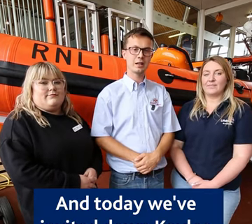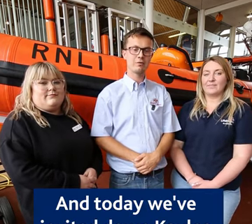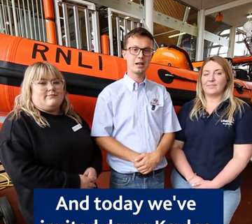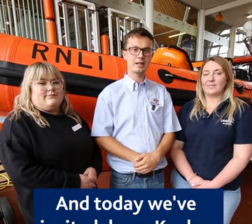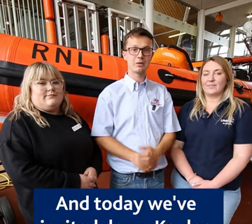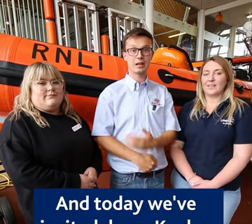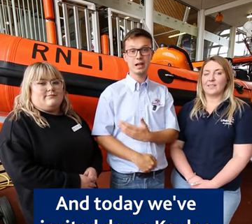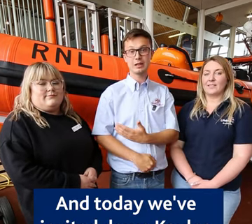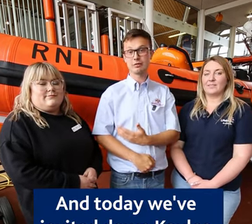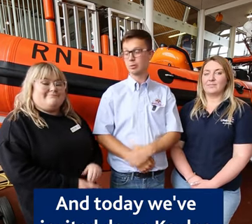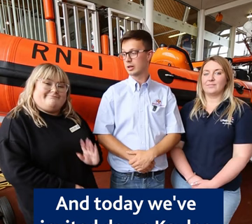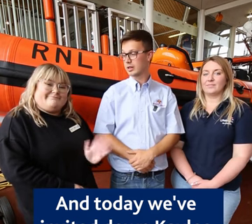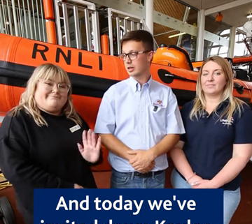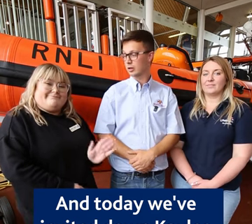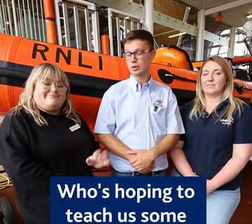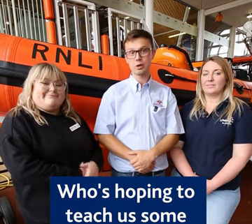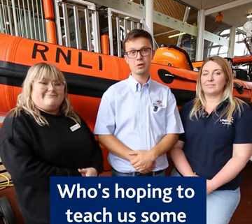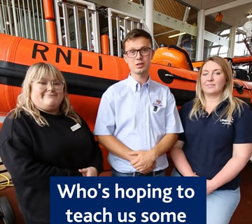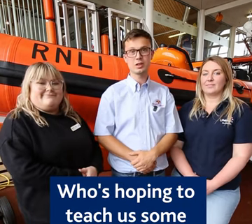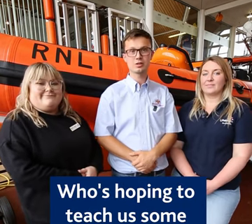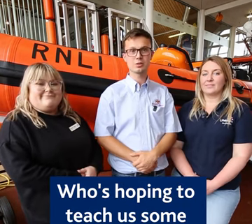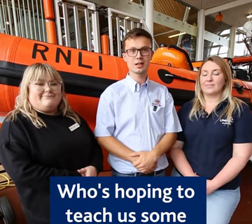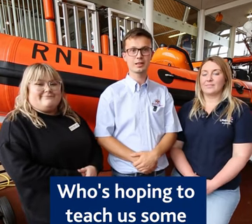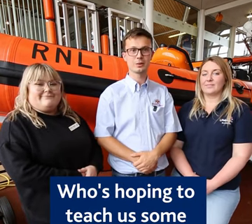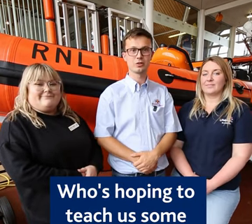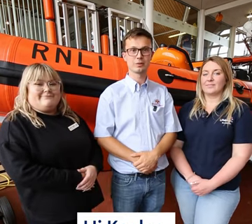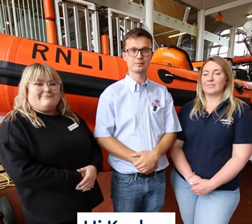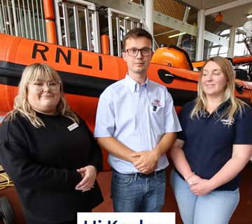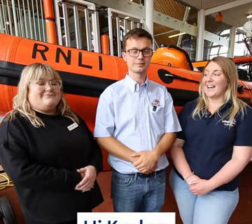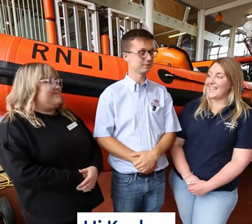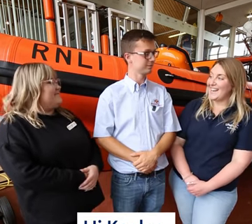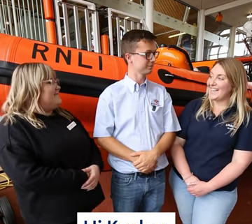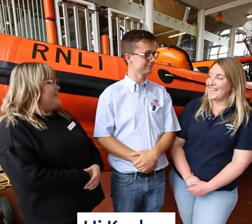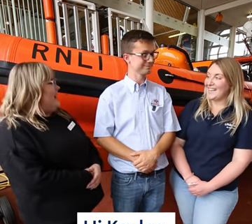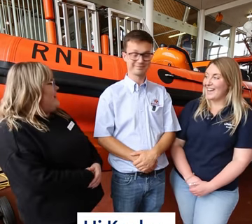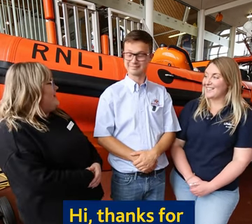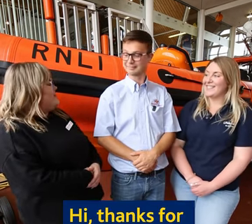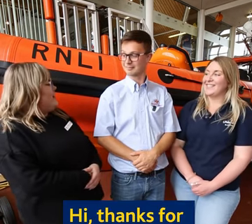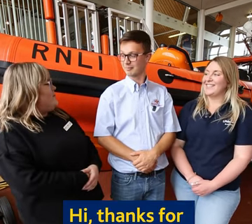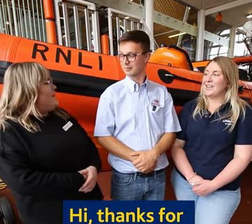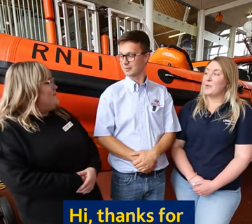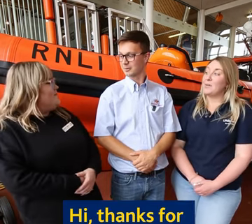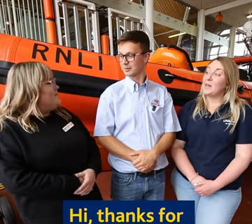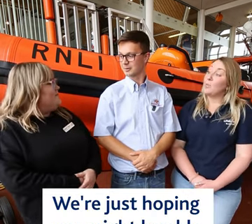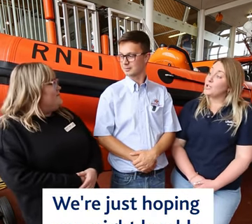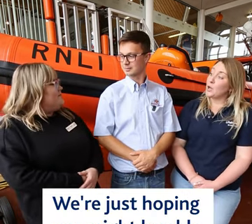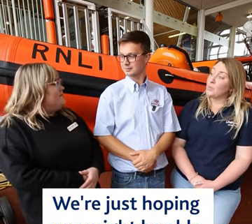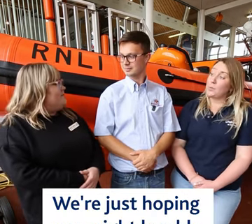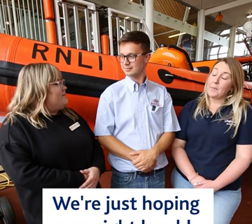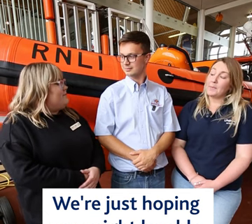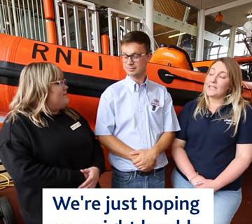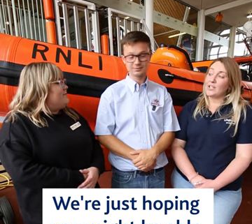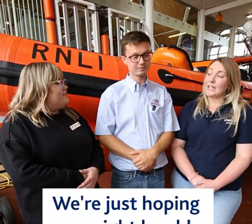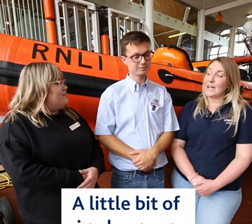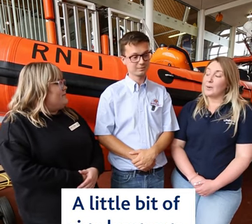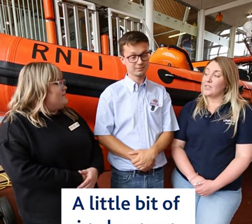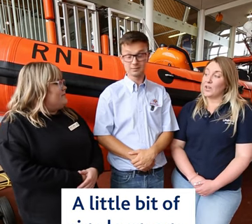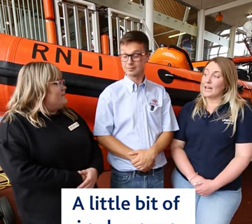invited down Kayleigh from Sign Corps who's hopefully going to teach us some sign language. Hi Kayleigh! Hi, thanks for having me. We're just hoping you might be able to teach us a little bit of sign